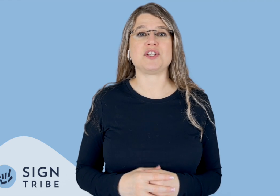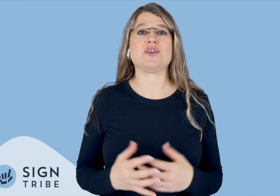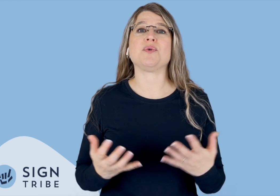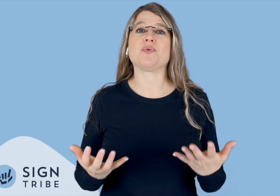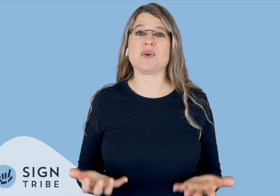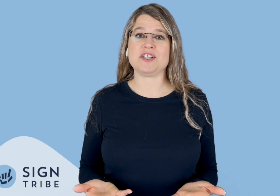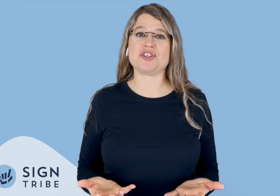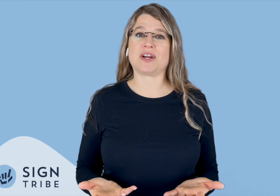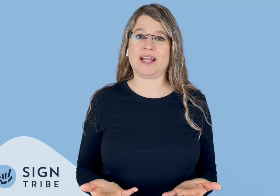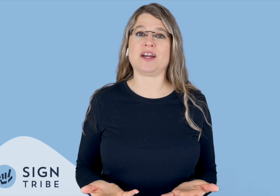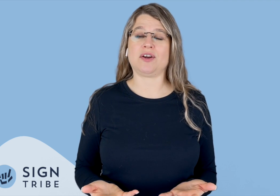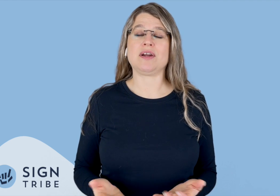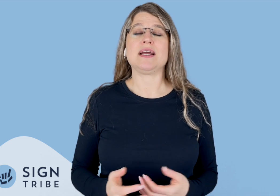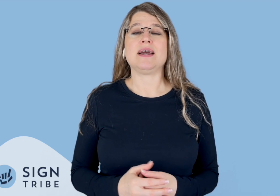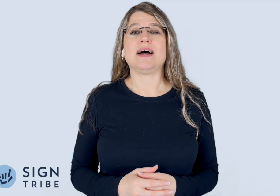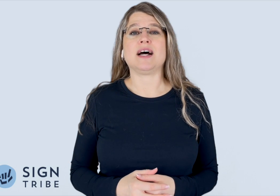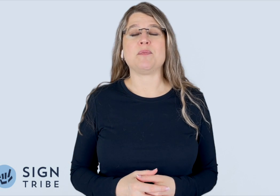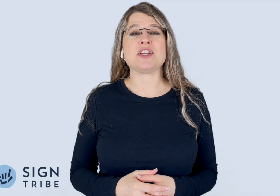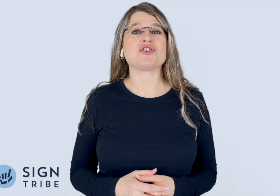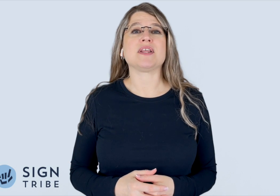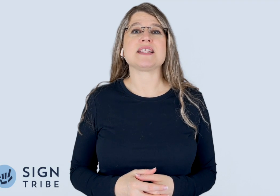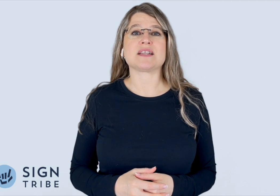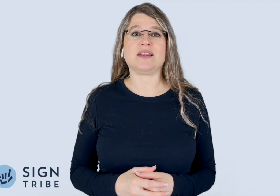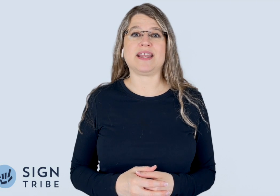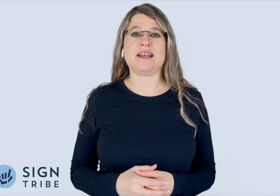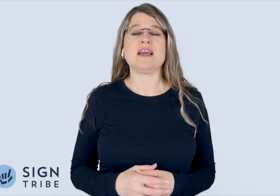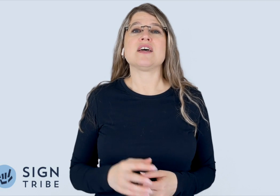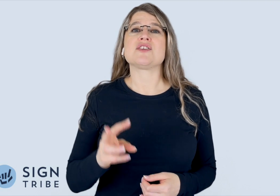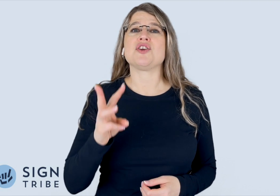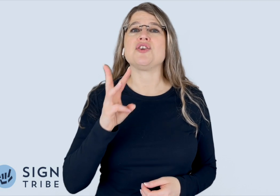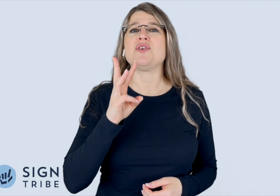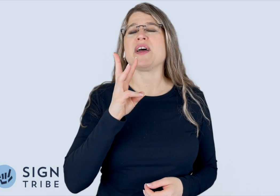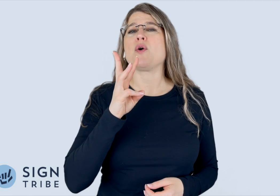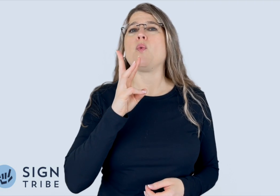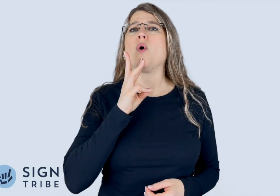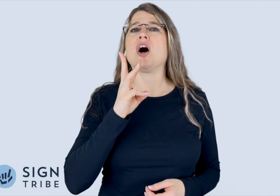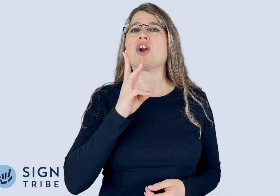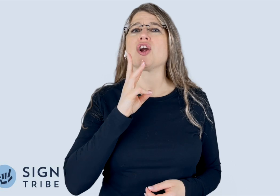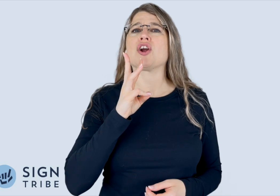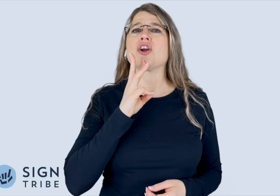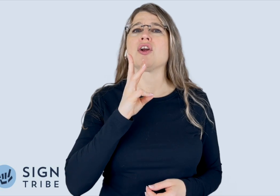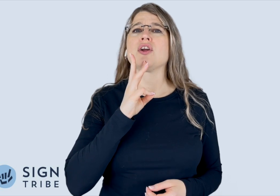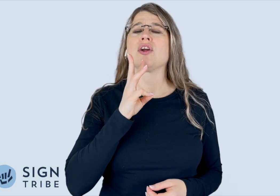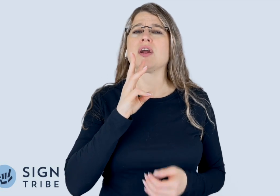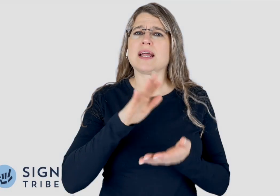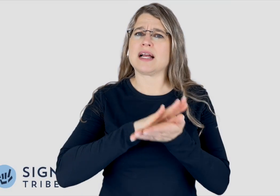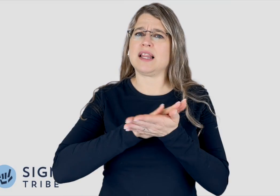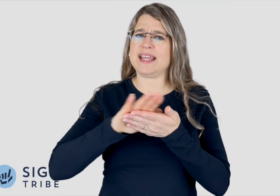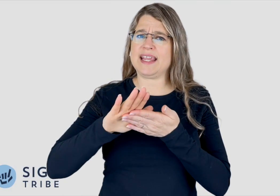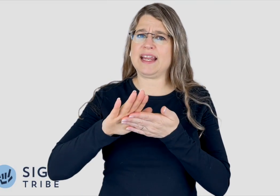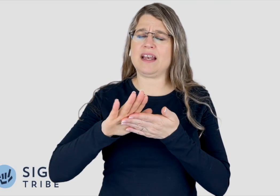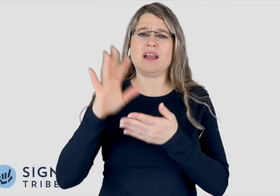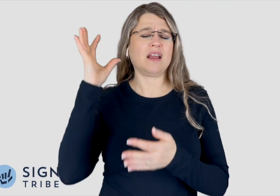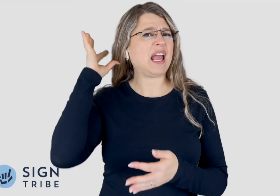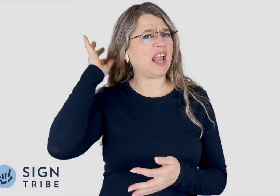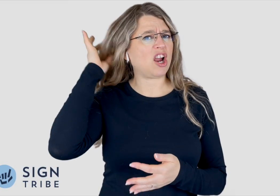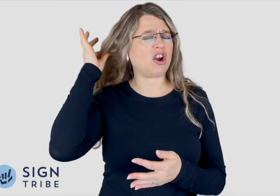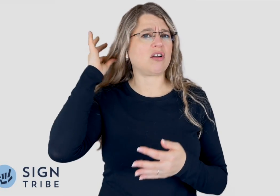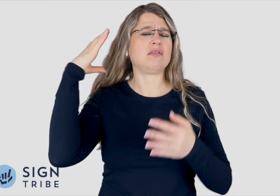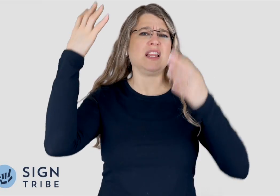to rinse your hair, make sure that it's clean. So you can do like water, clean, hair, and then